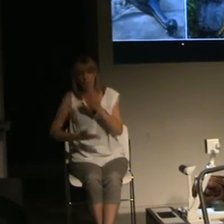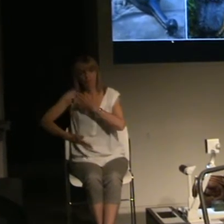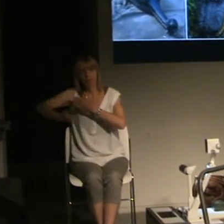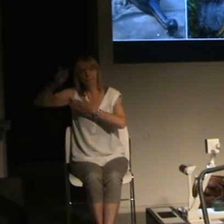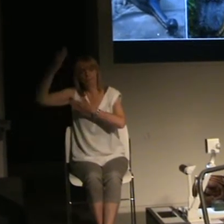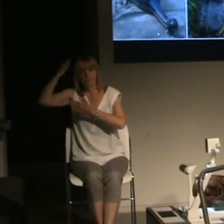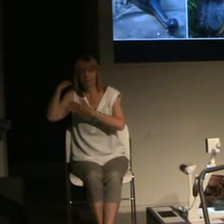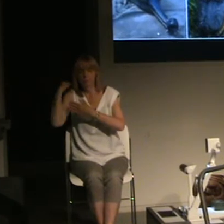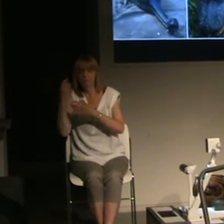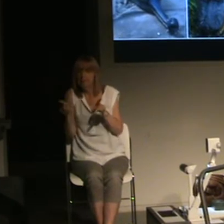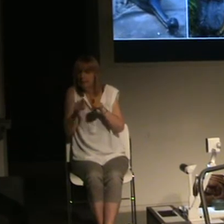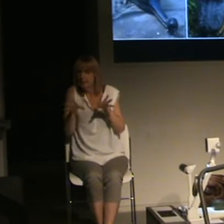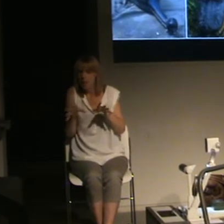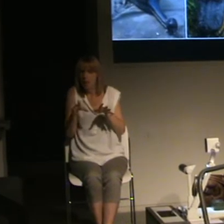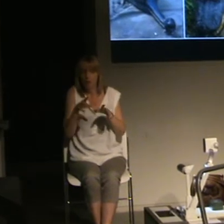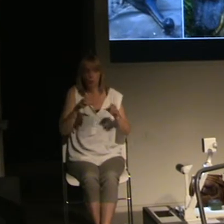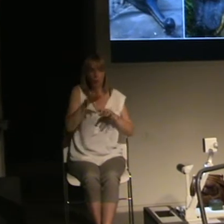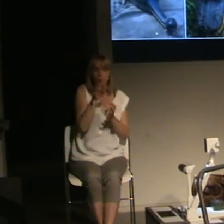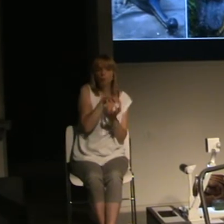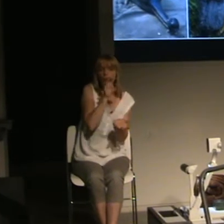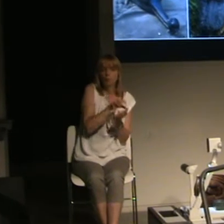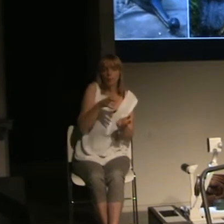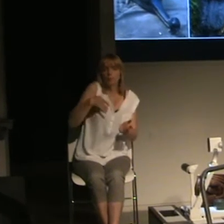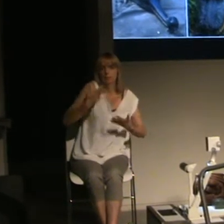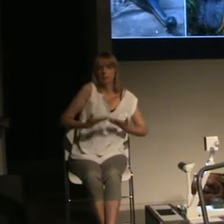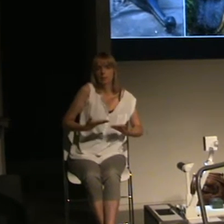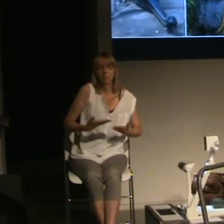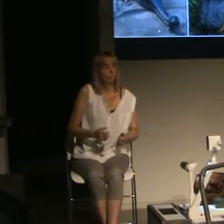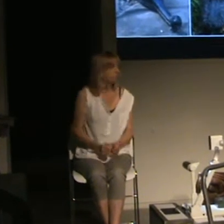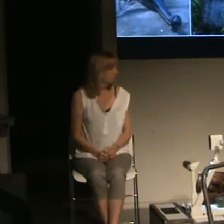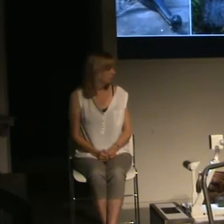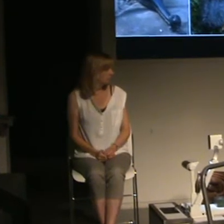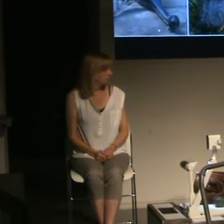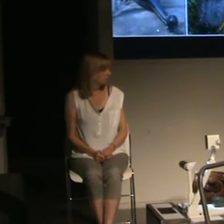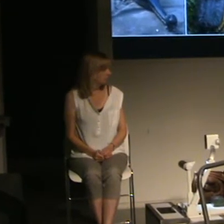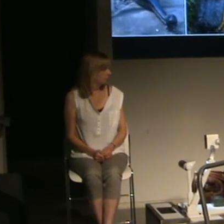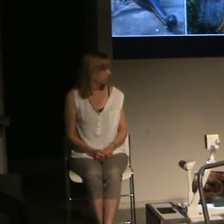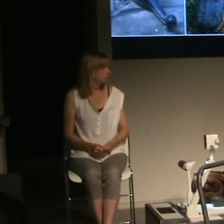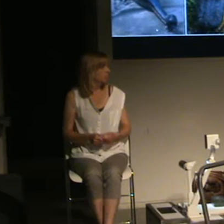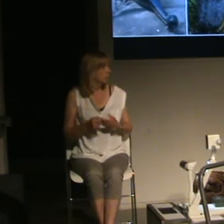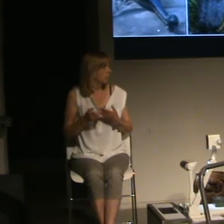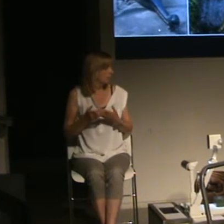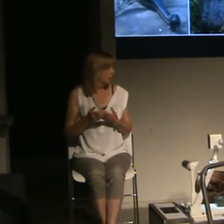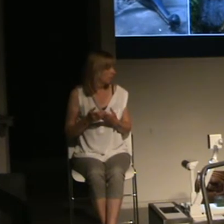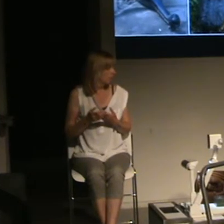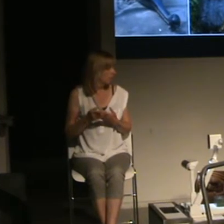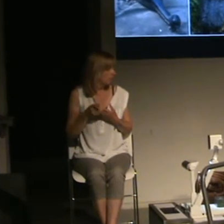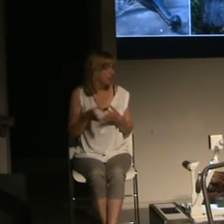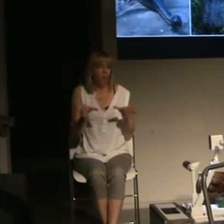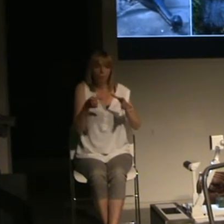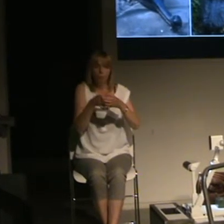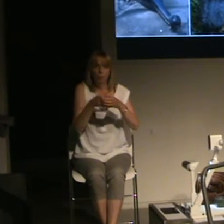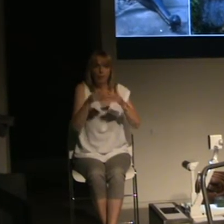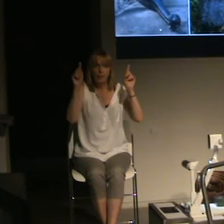On the left, we have an animal whose group is down to only one living species today, the